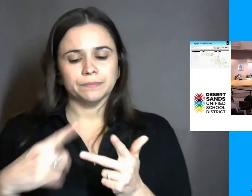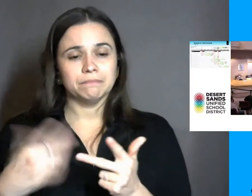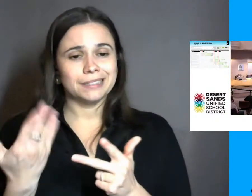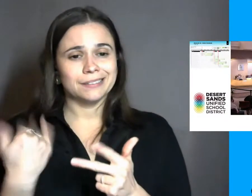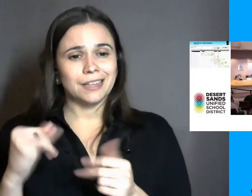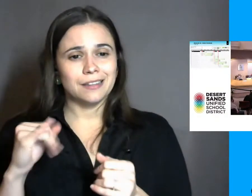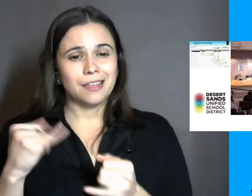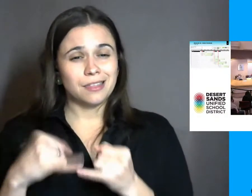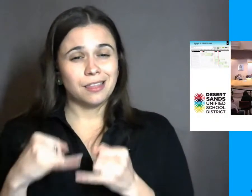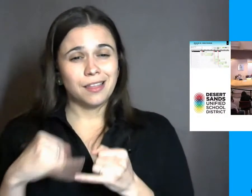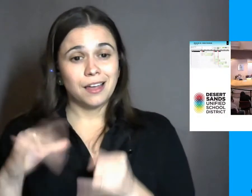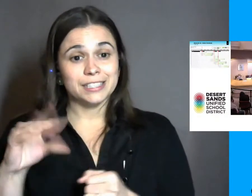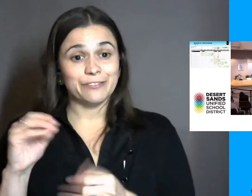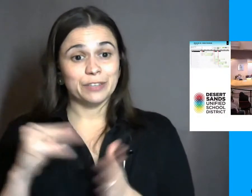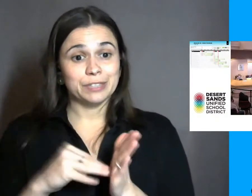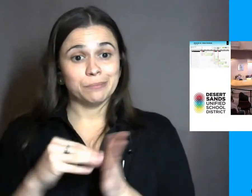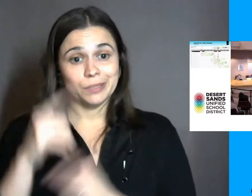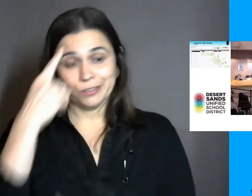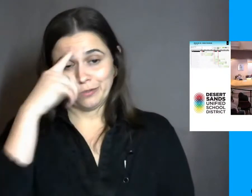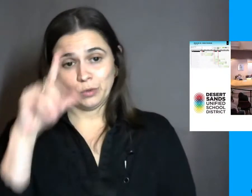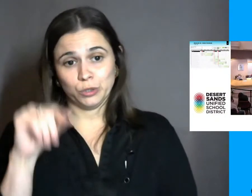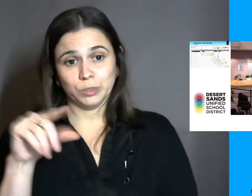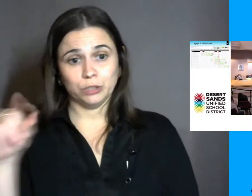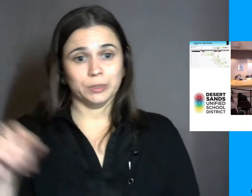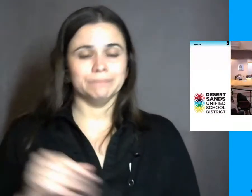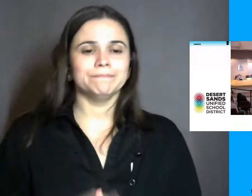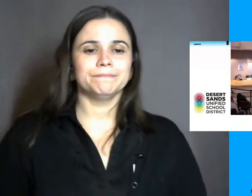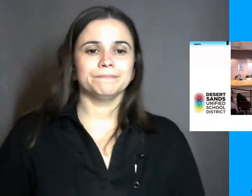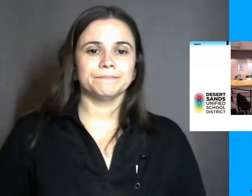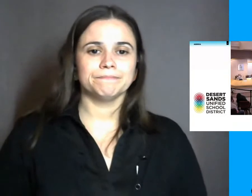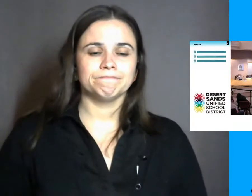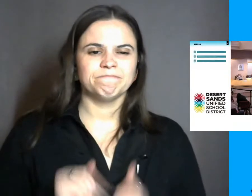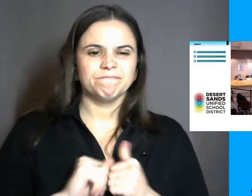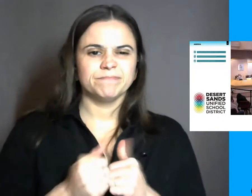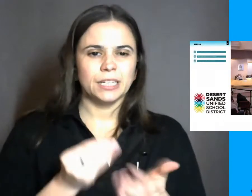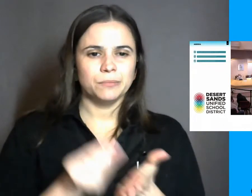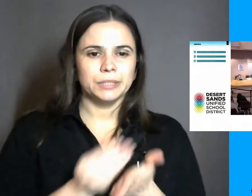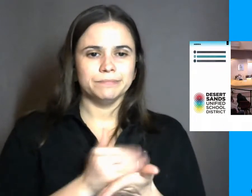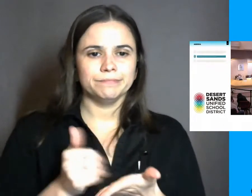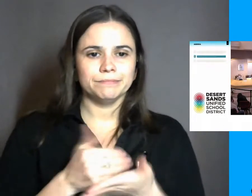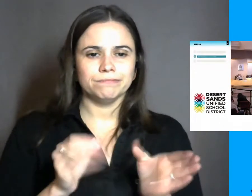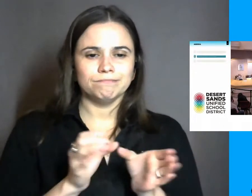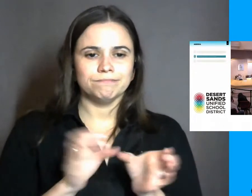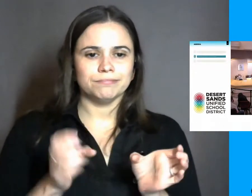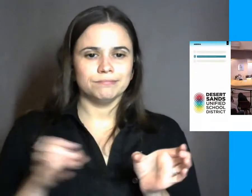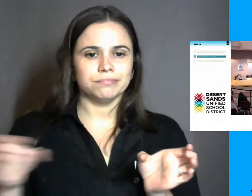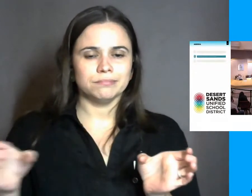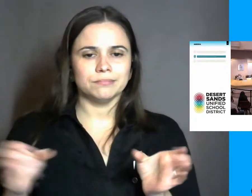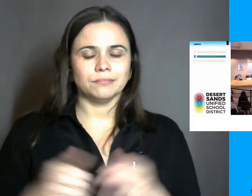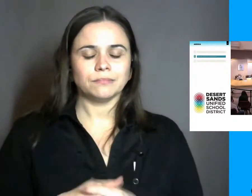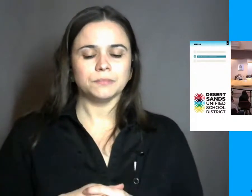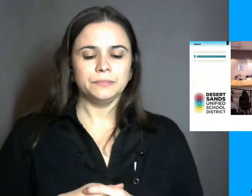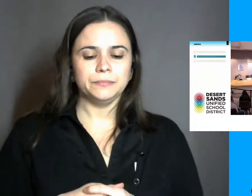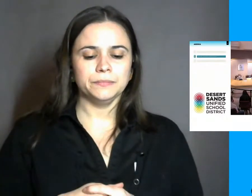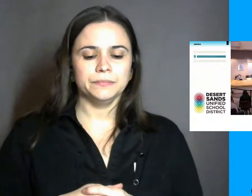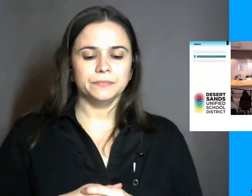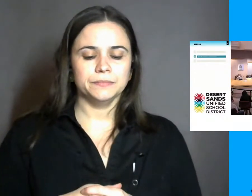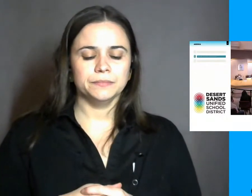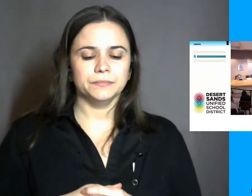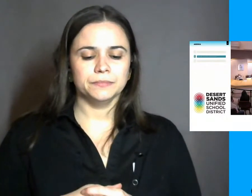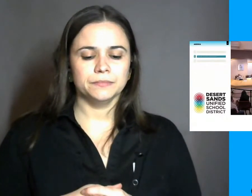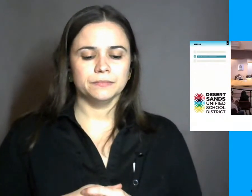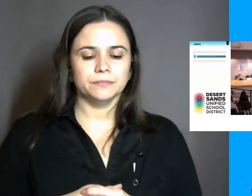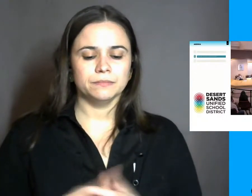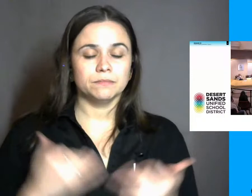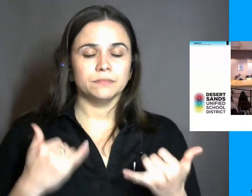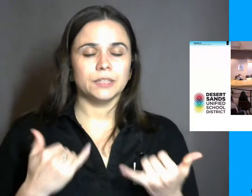$50 million was sold in 2020. So now we're going to talk a little bit about the Measure KK projects